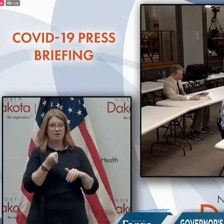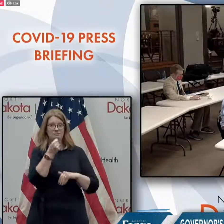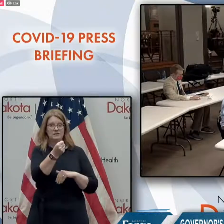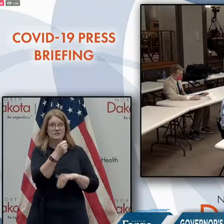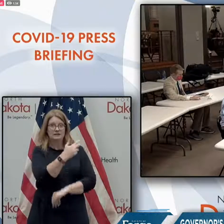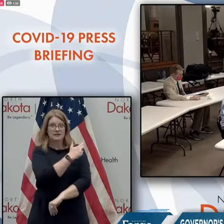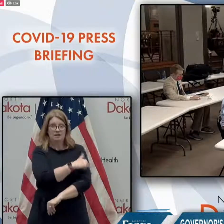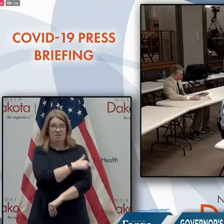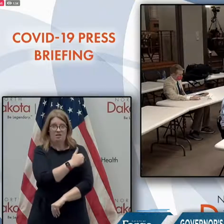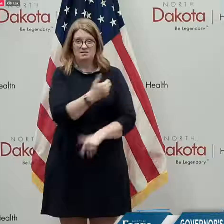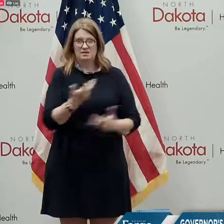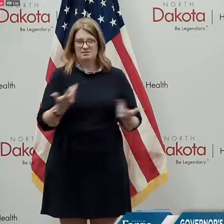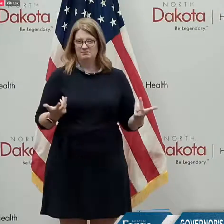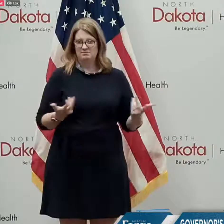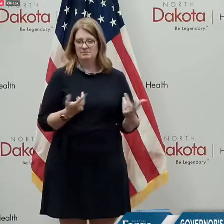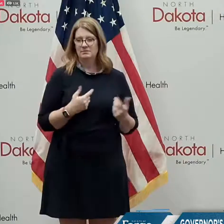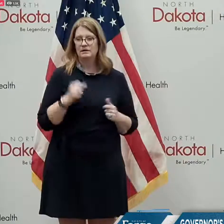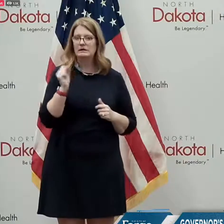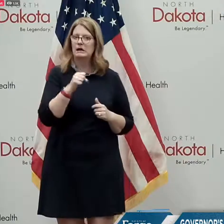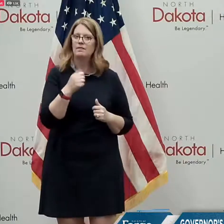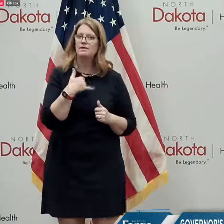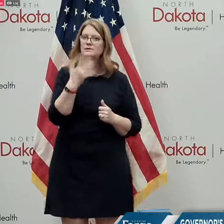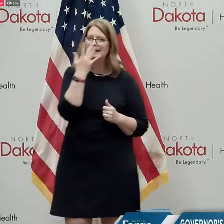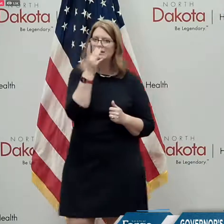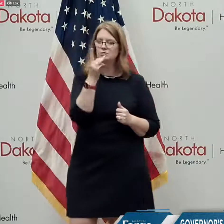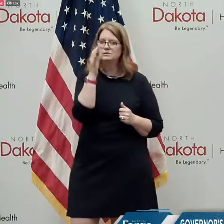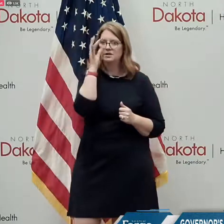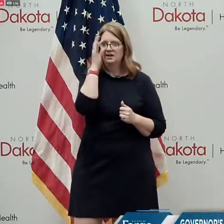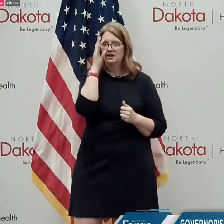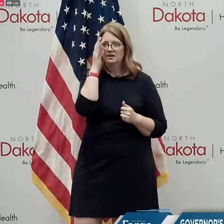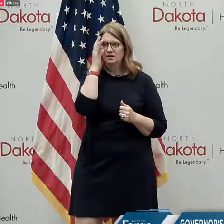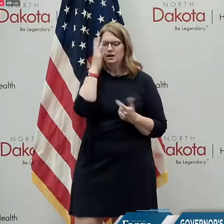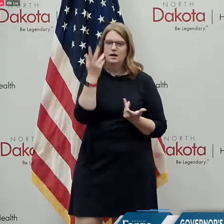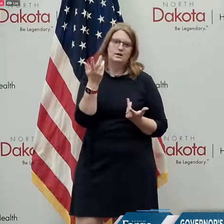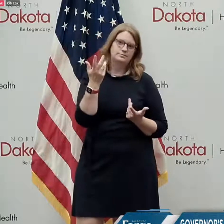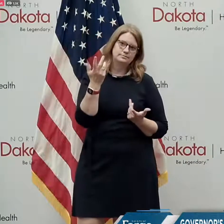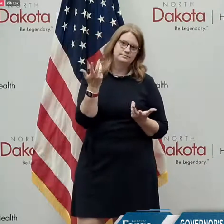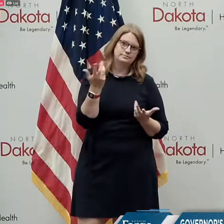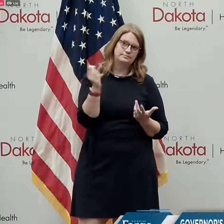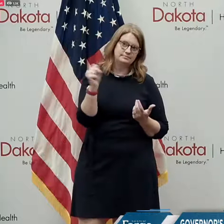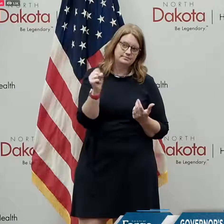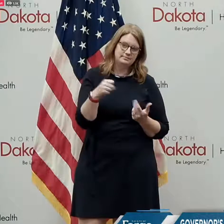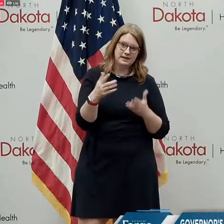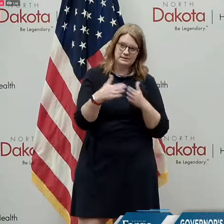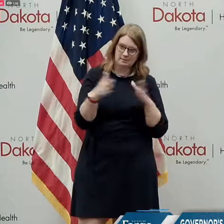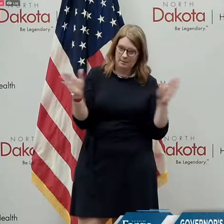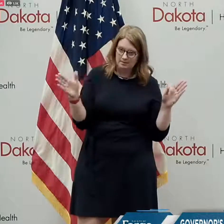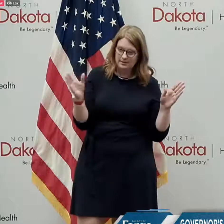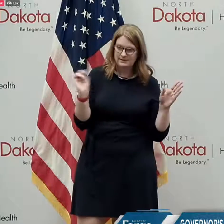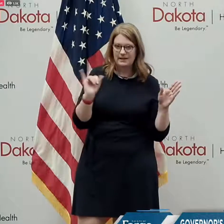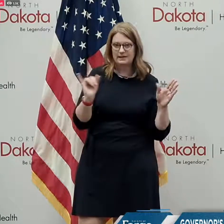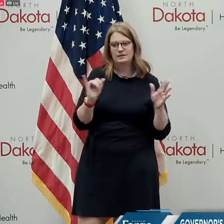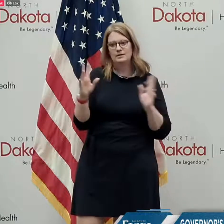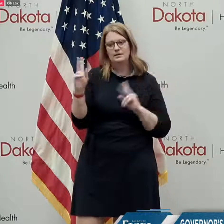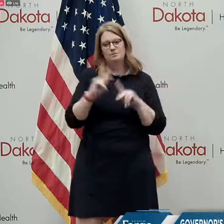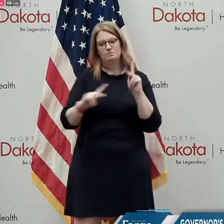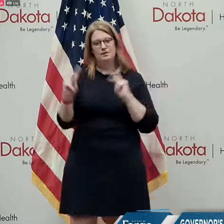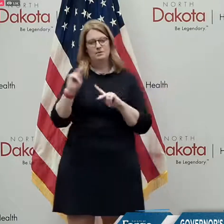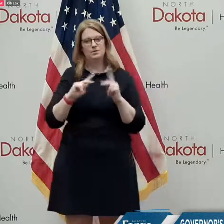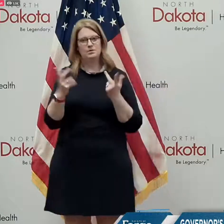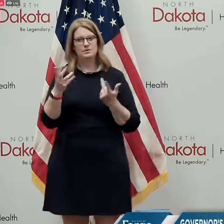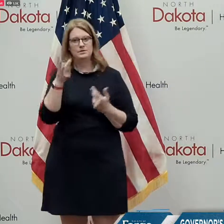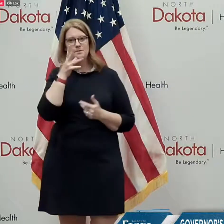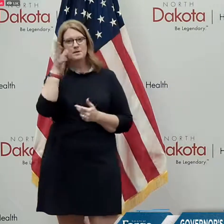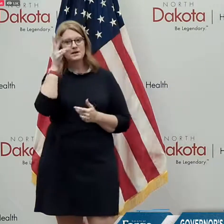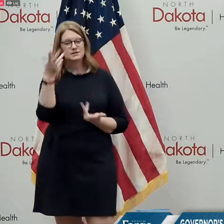Yes, they do have a direct interest, and so there is a public, you can make an argument that there is public, just like people will make the same argument. You know, as parents,